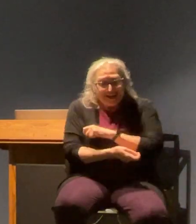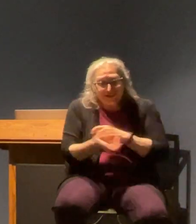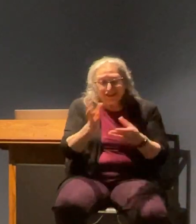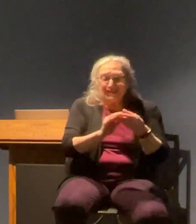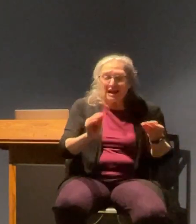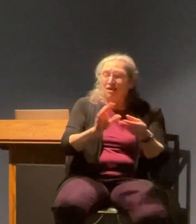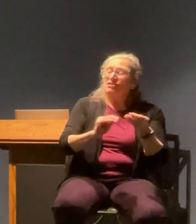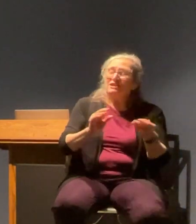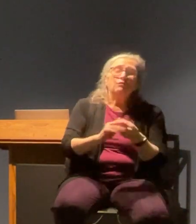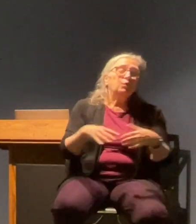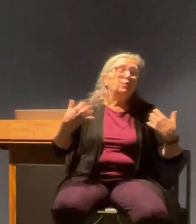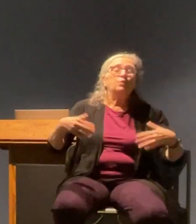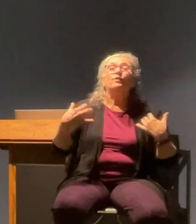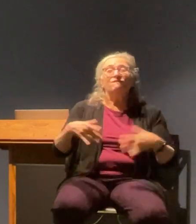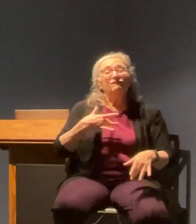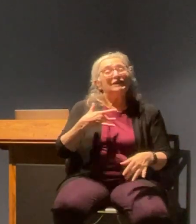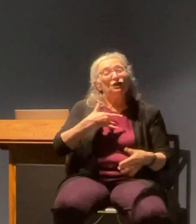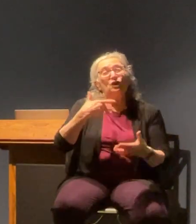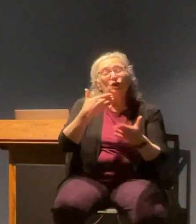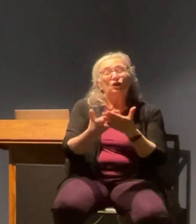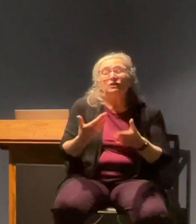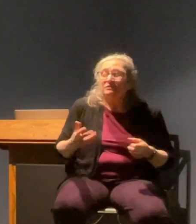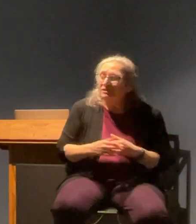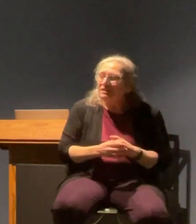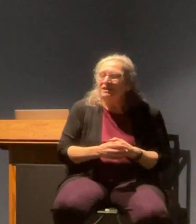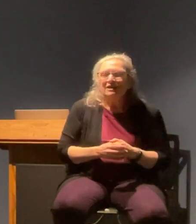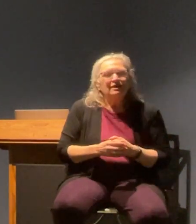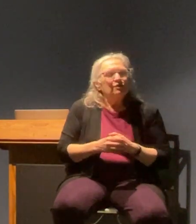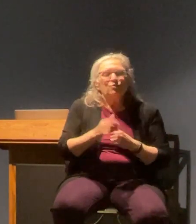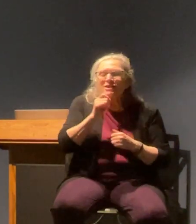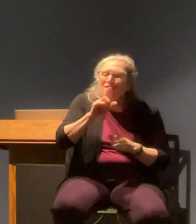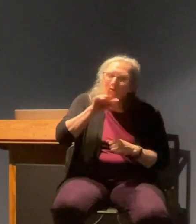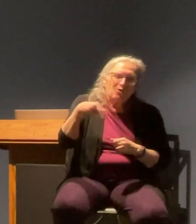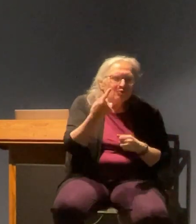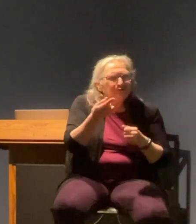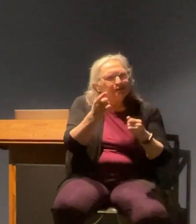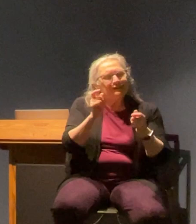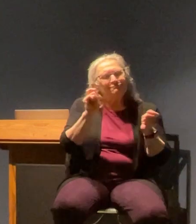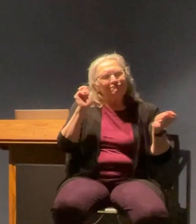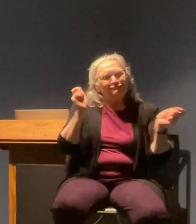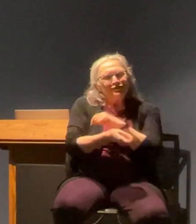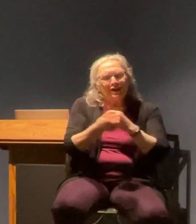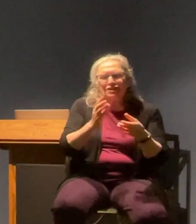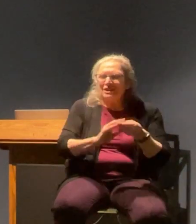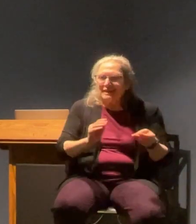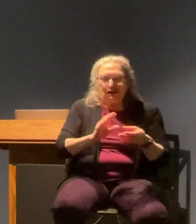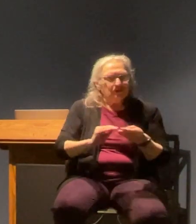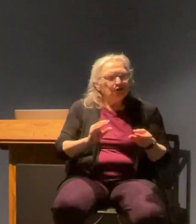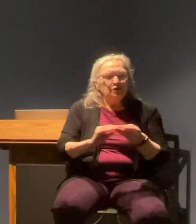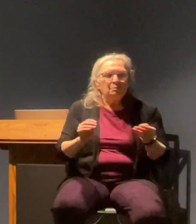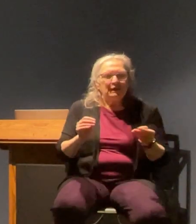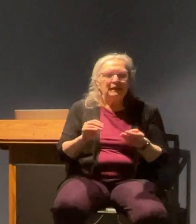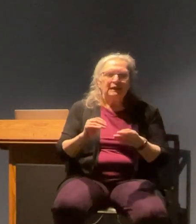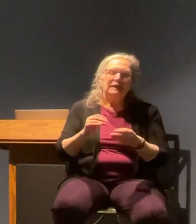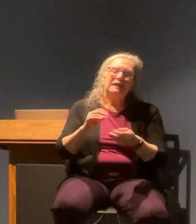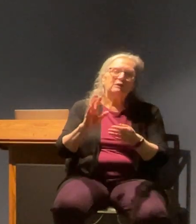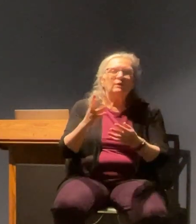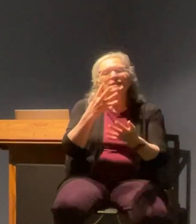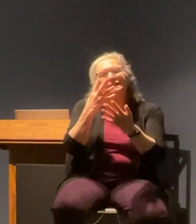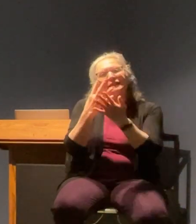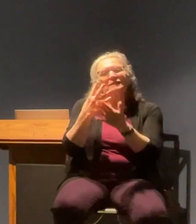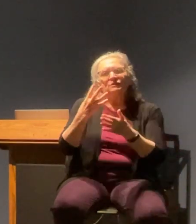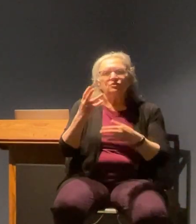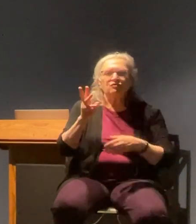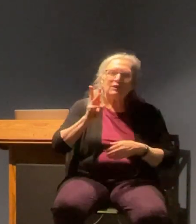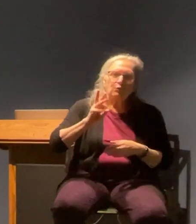really felt good, was where we're not only changing the narrative about what it means to be formerly incarcerated in Westchester, right, we also want to show how